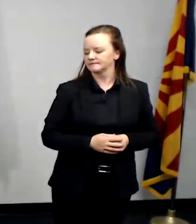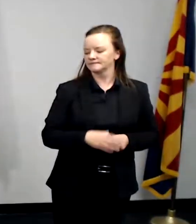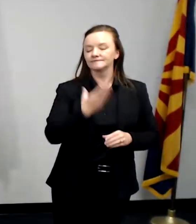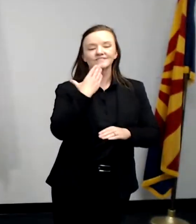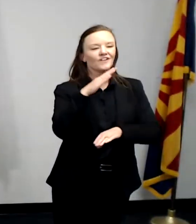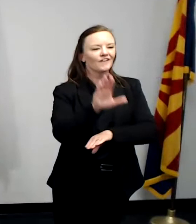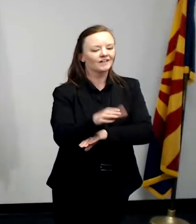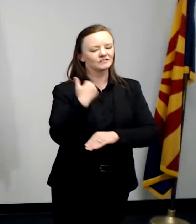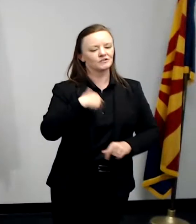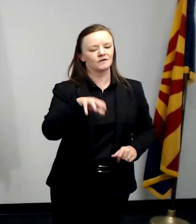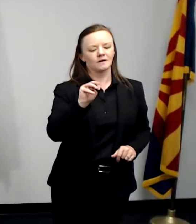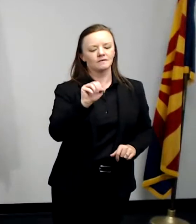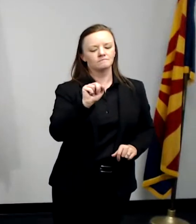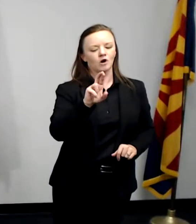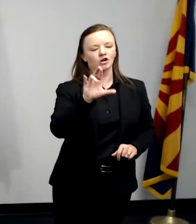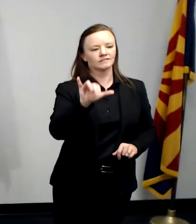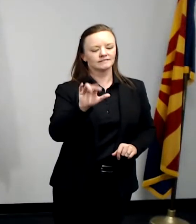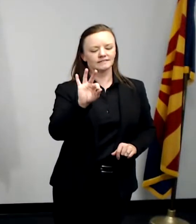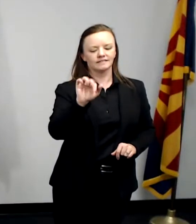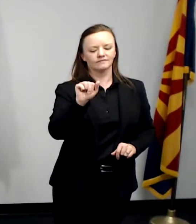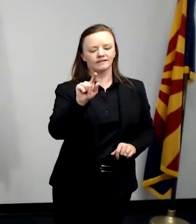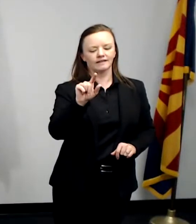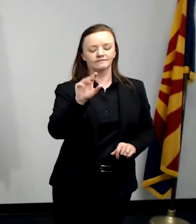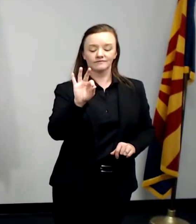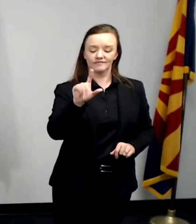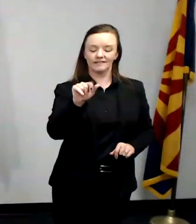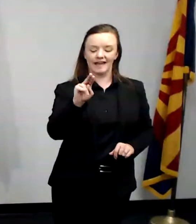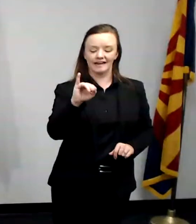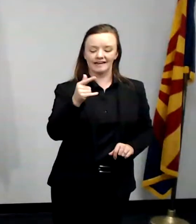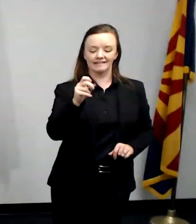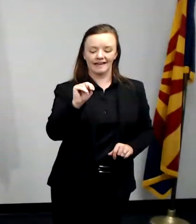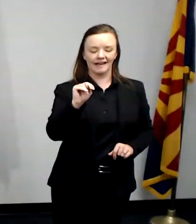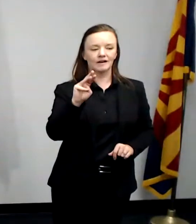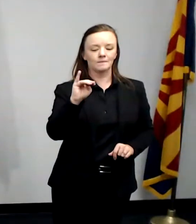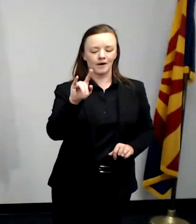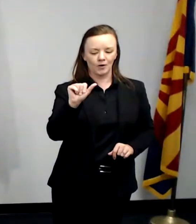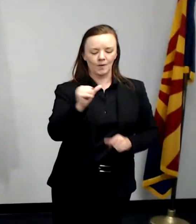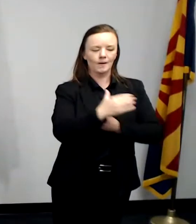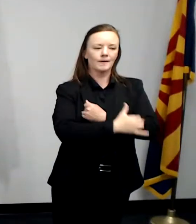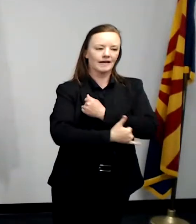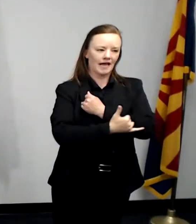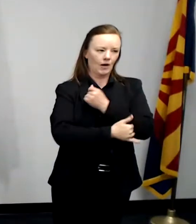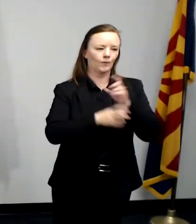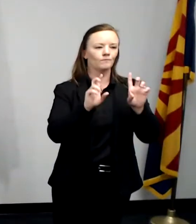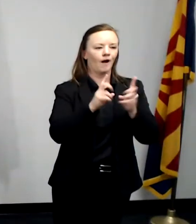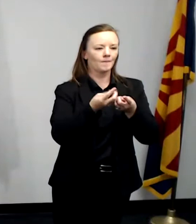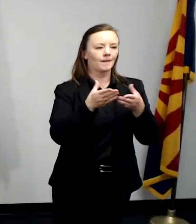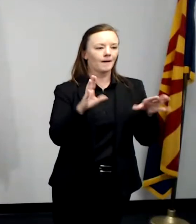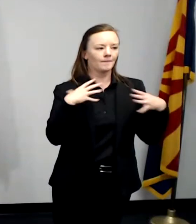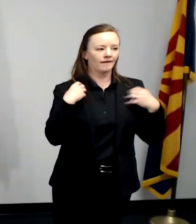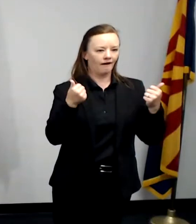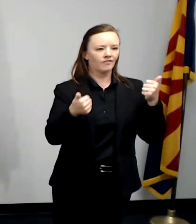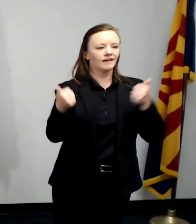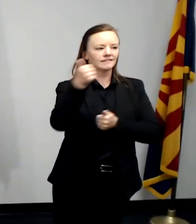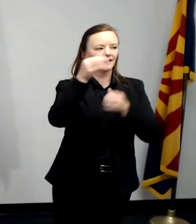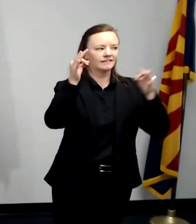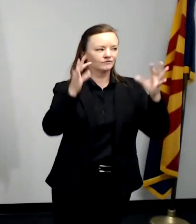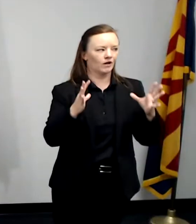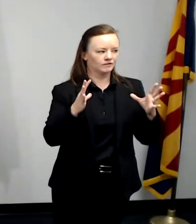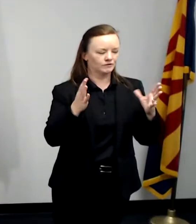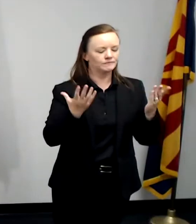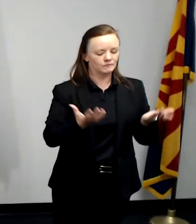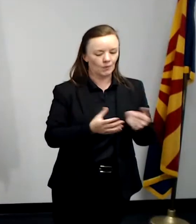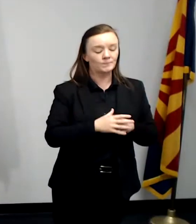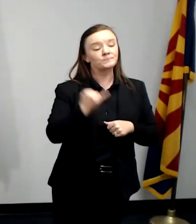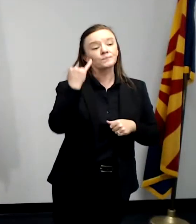Good afternoon, I'm Marcy Flanagan, Maricopa County Department of Public Health Executive Director. So if there are